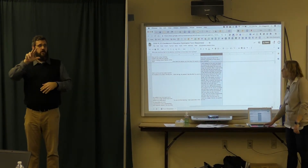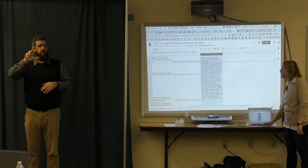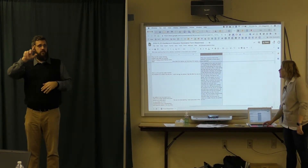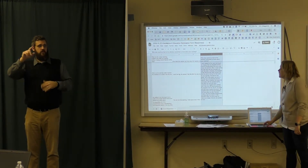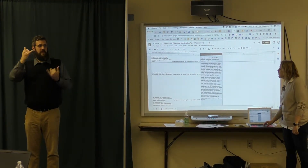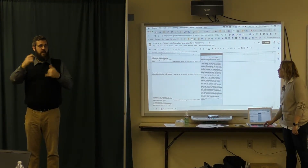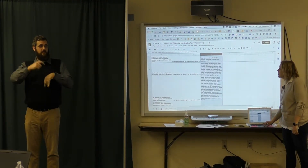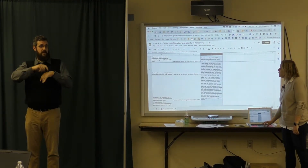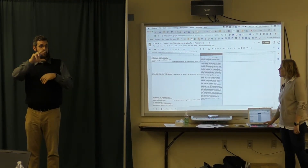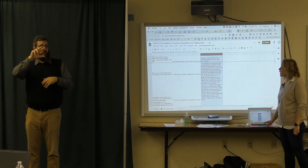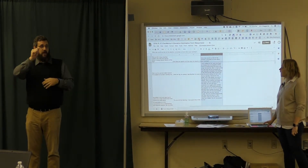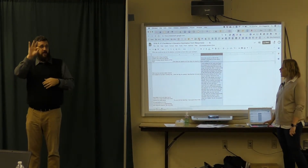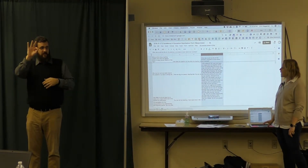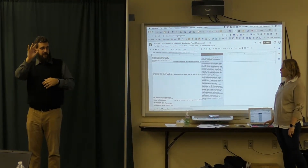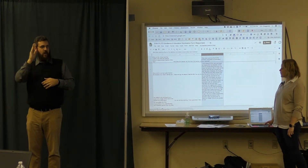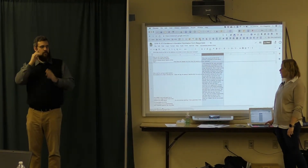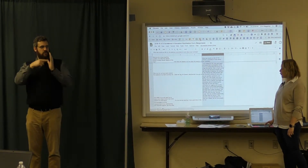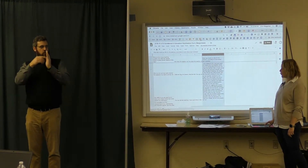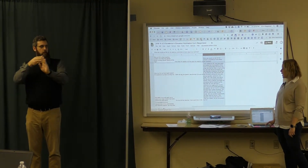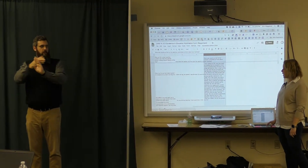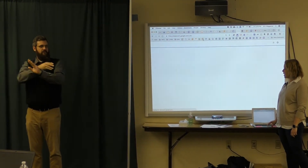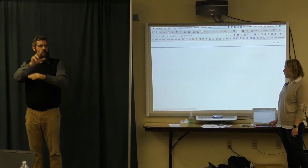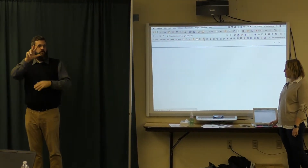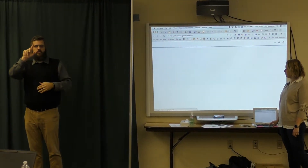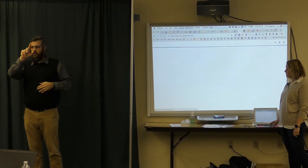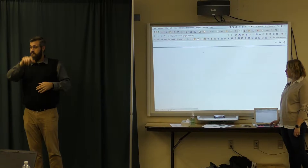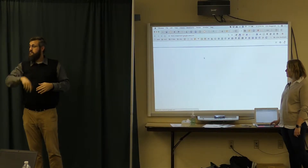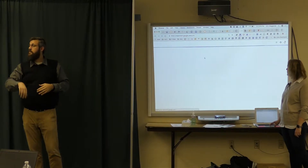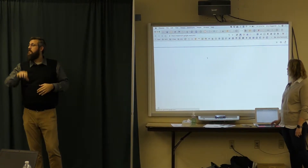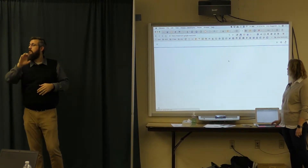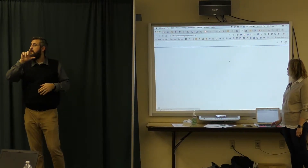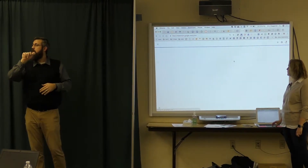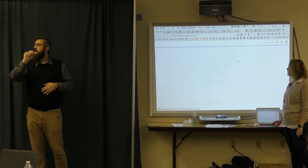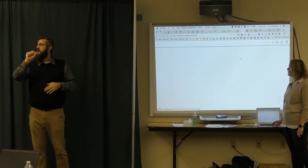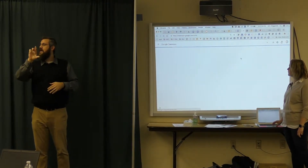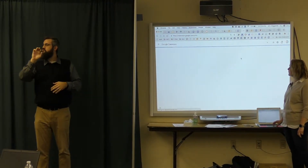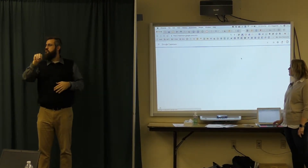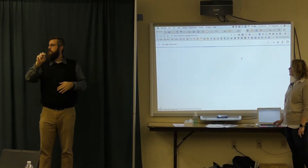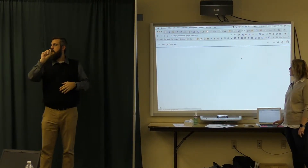Wow, Uh-huh. it is that easy. All right, classroom.google.com.